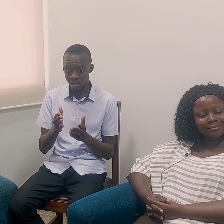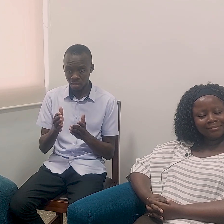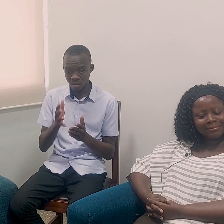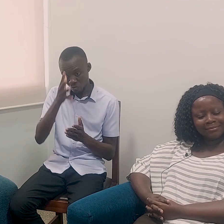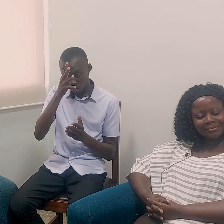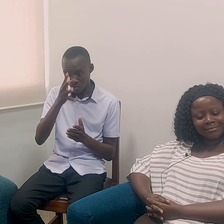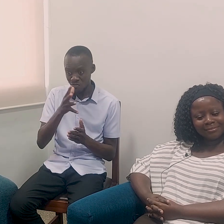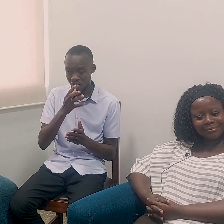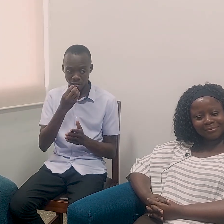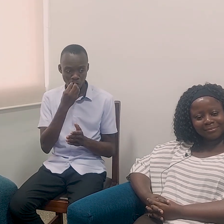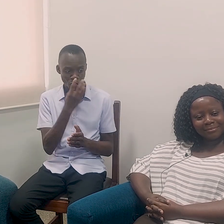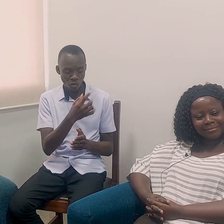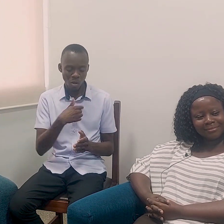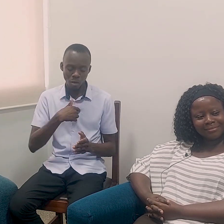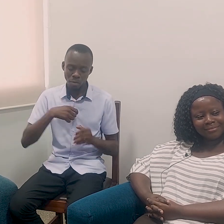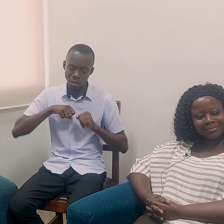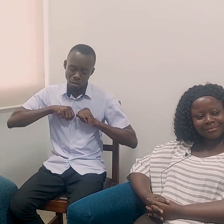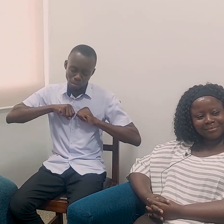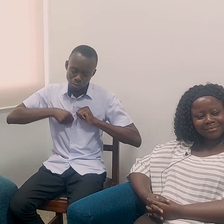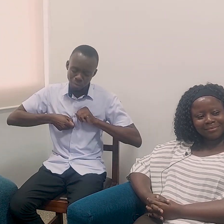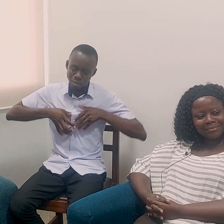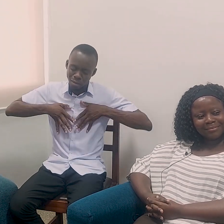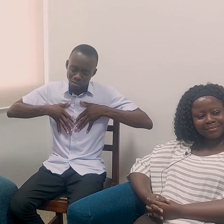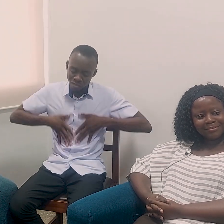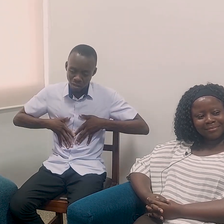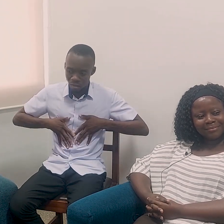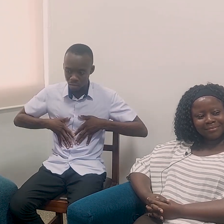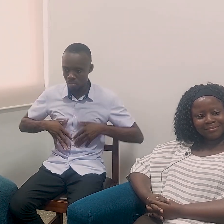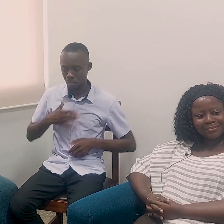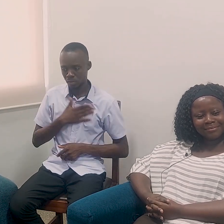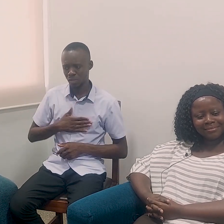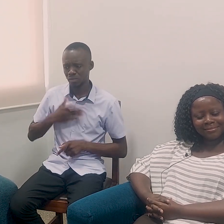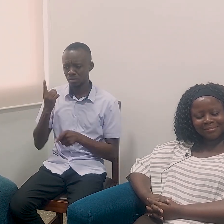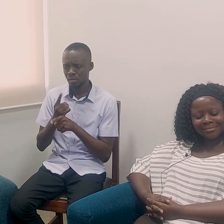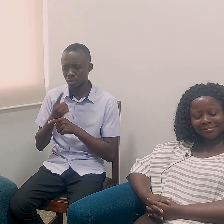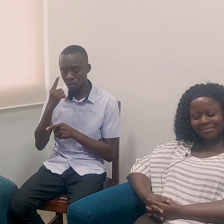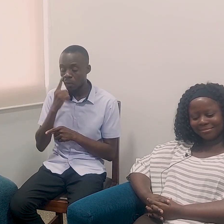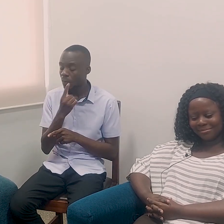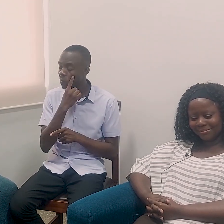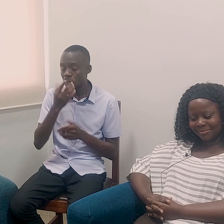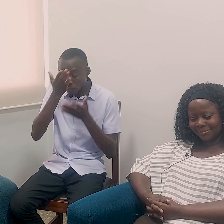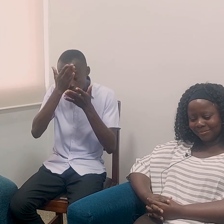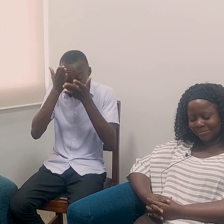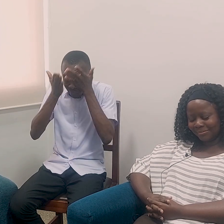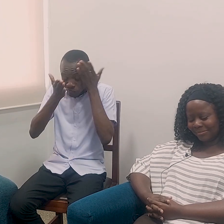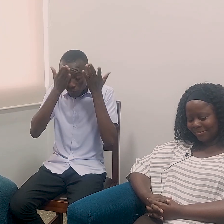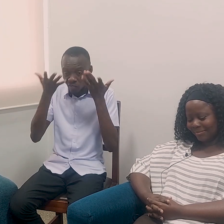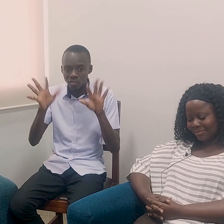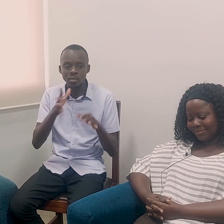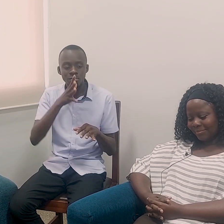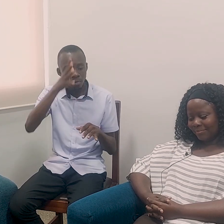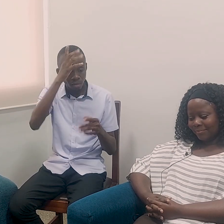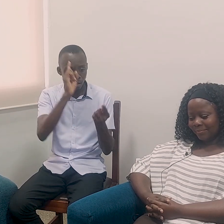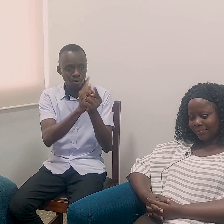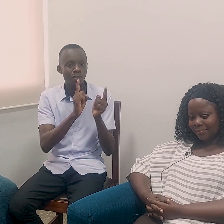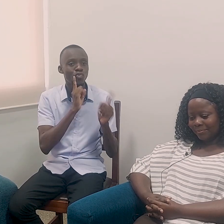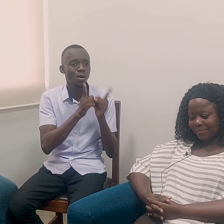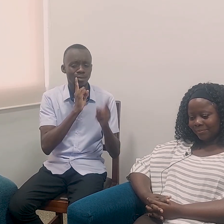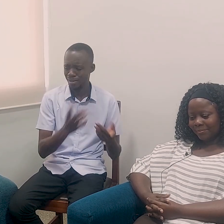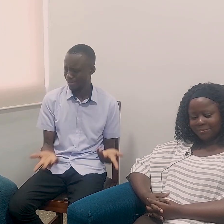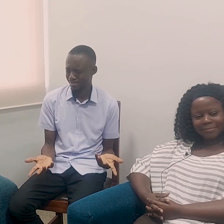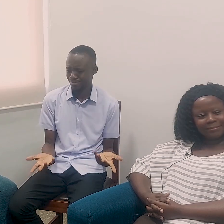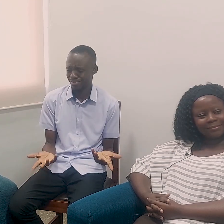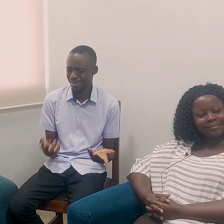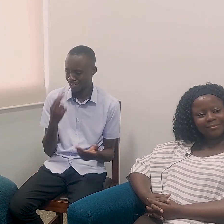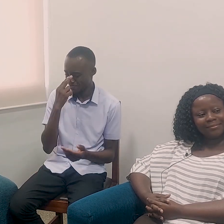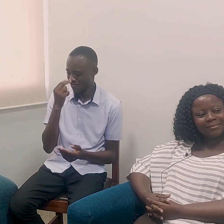if you're crying in your room and you're depressed, you just clean your place and then you walk out and you go and talk to your parents, right? So there's this funny, it's not supposed to